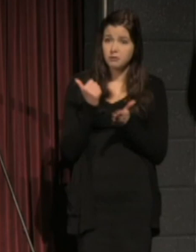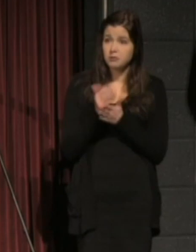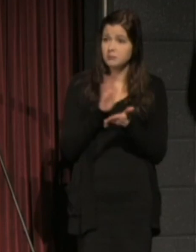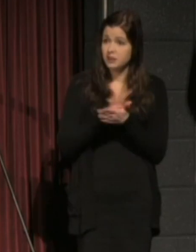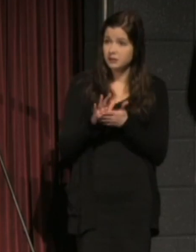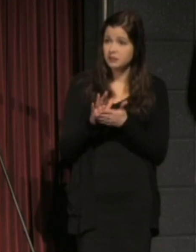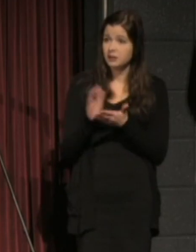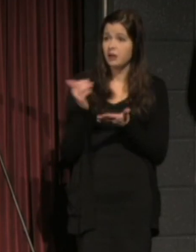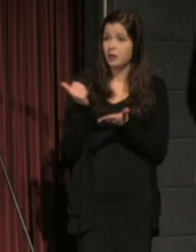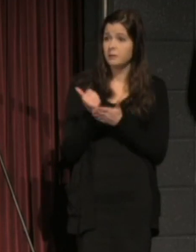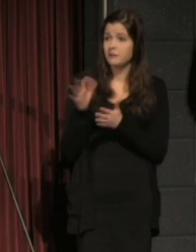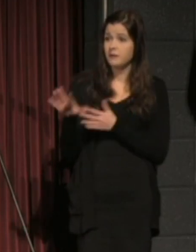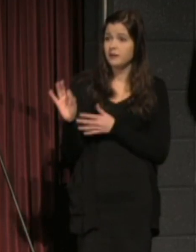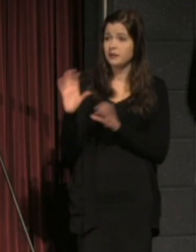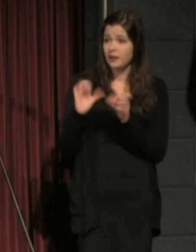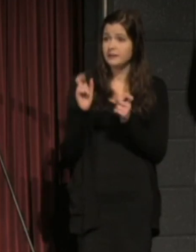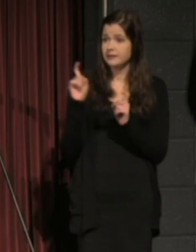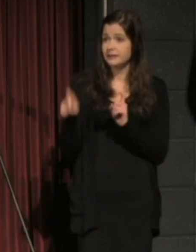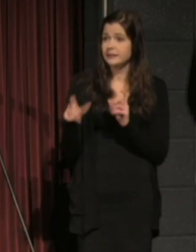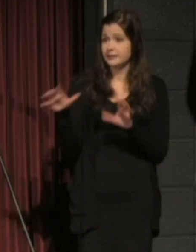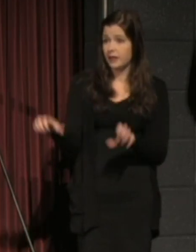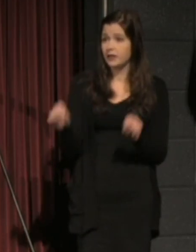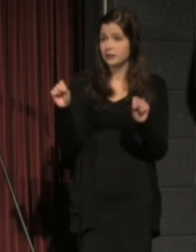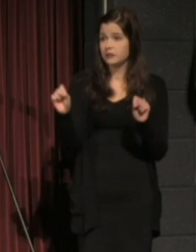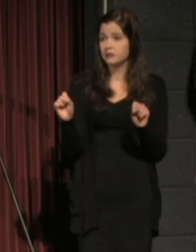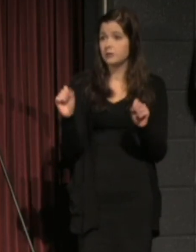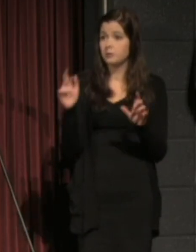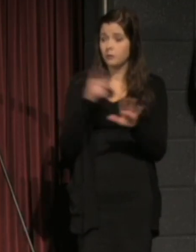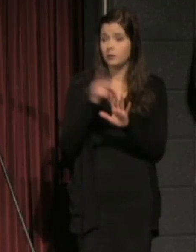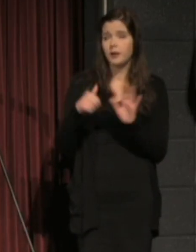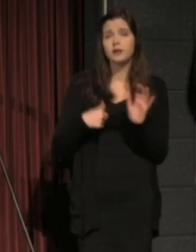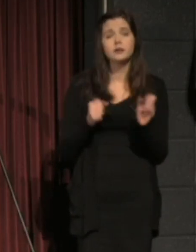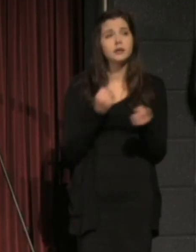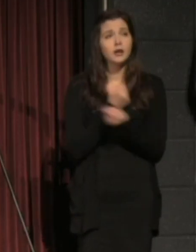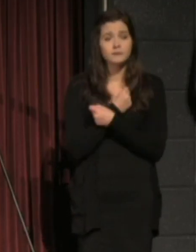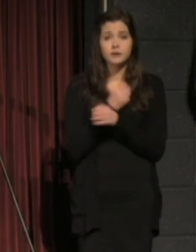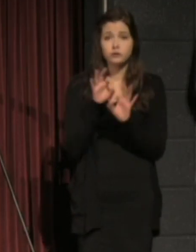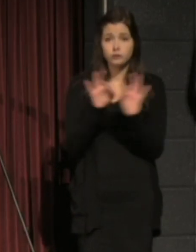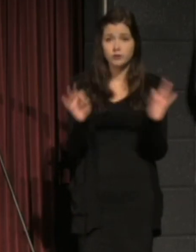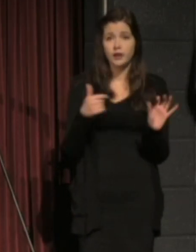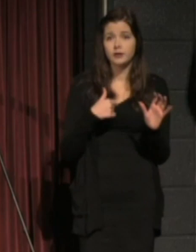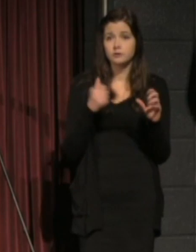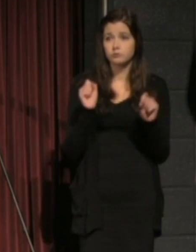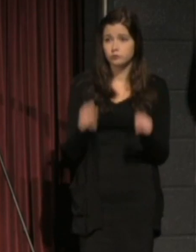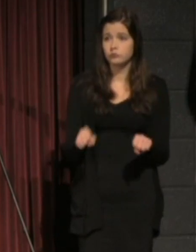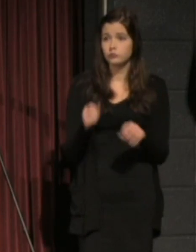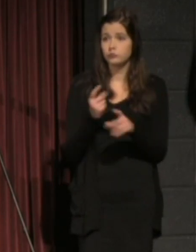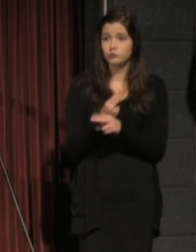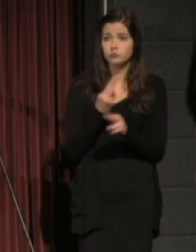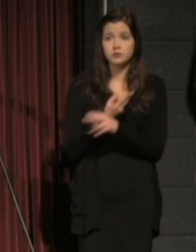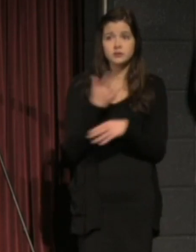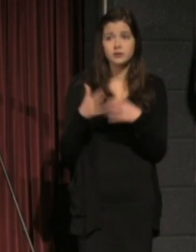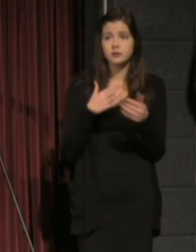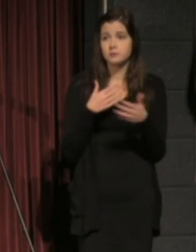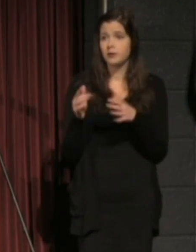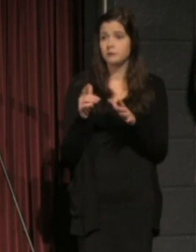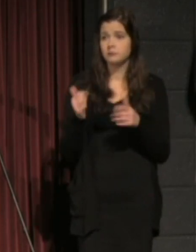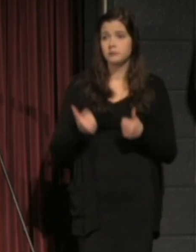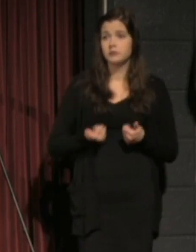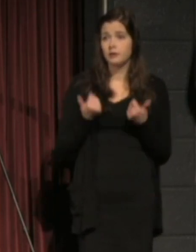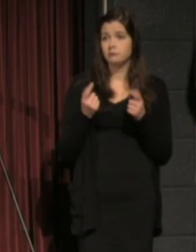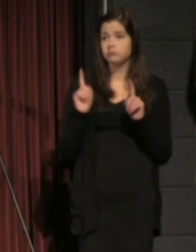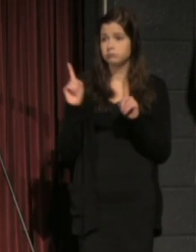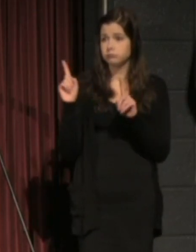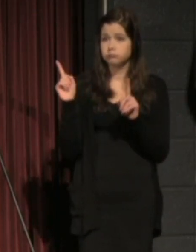I needed to take and helped me to get into a program that I love with a degree that I will be able to use no matter where life takes me. This was